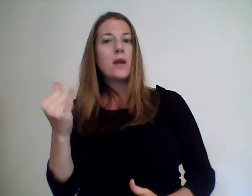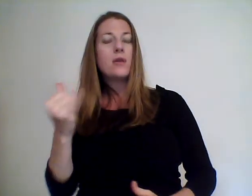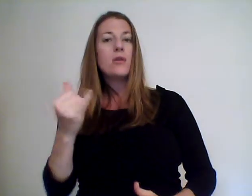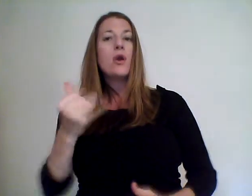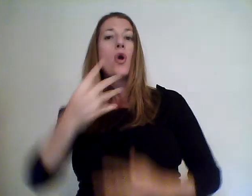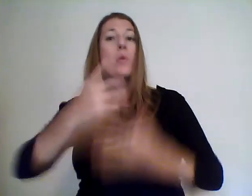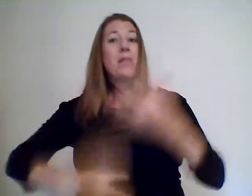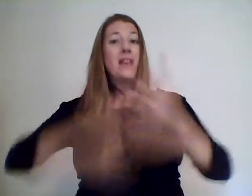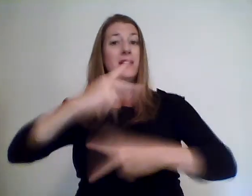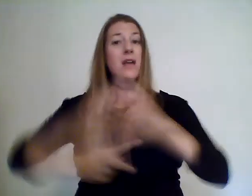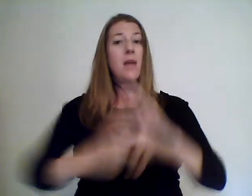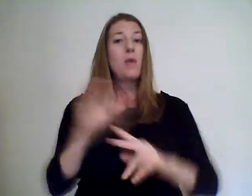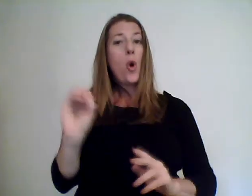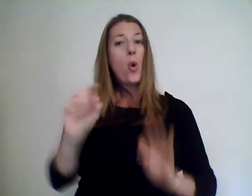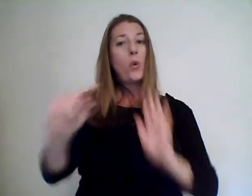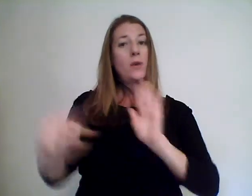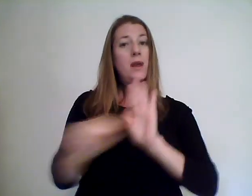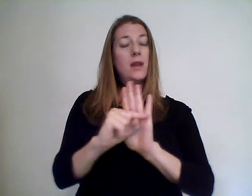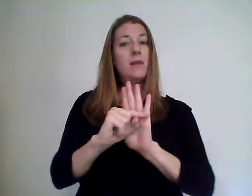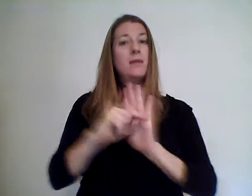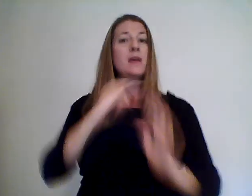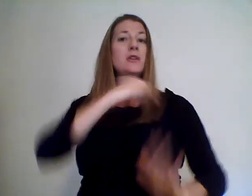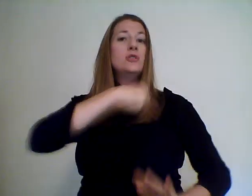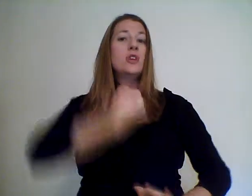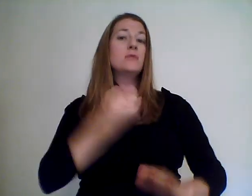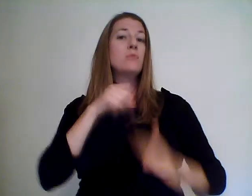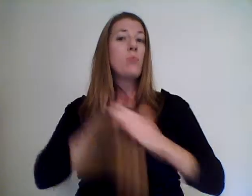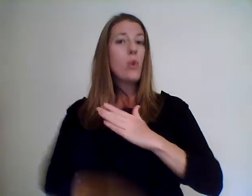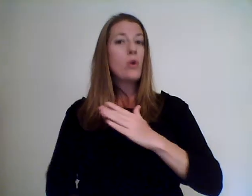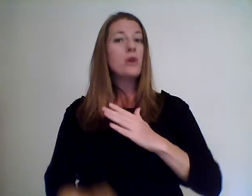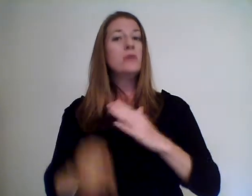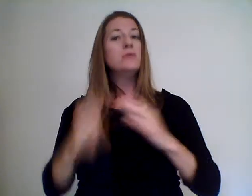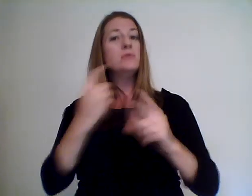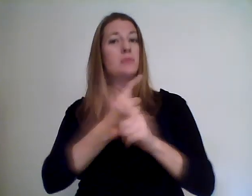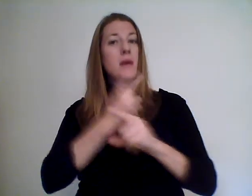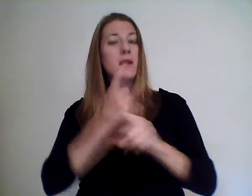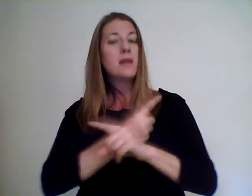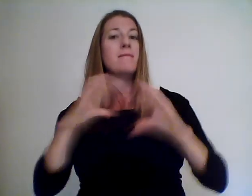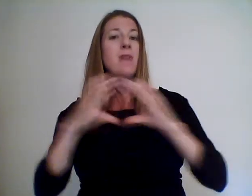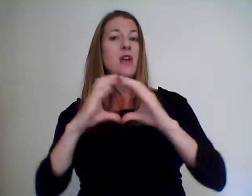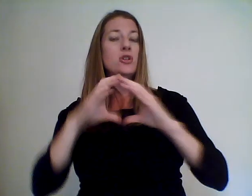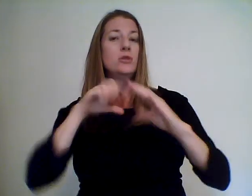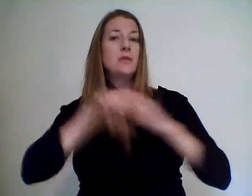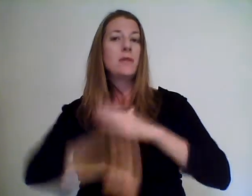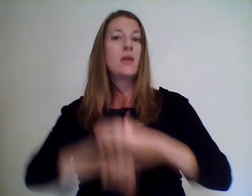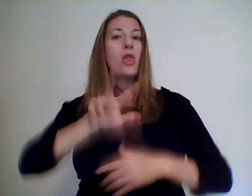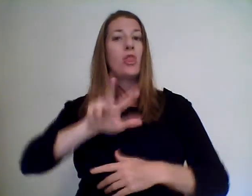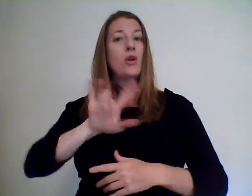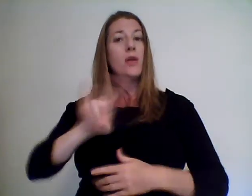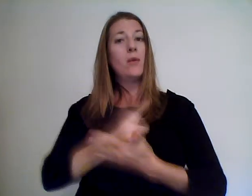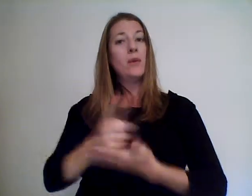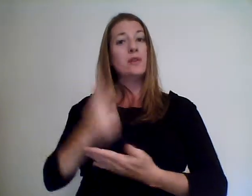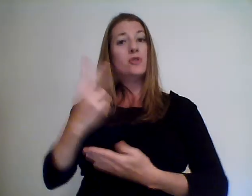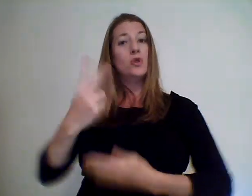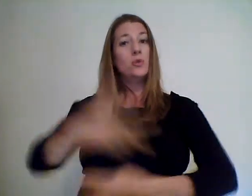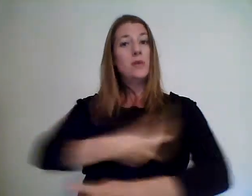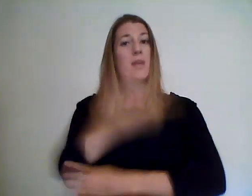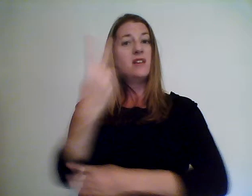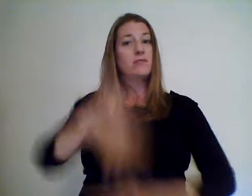negative. Jason was born by spontaneous vaginal delivery at 38 weeks, 2 days gestation. There were no concerns